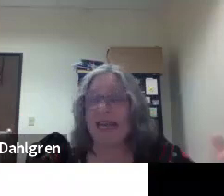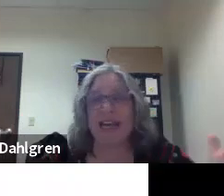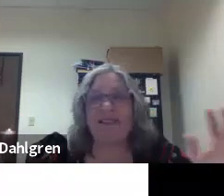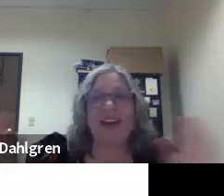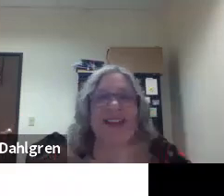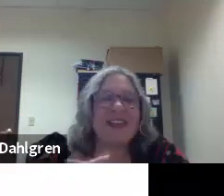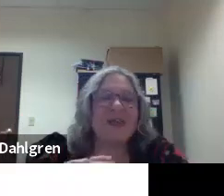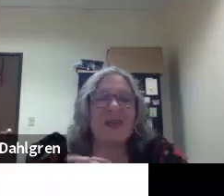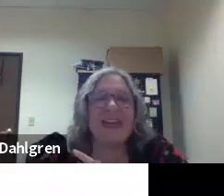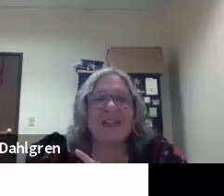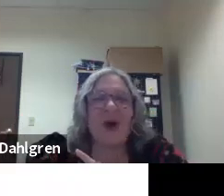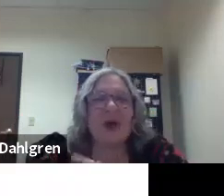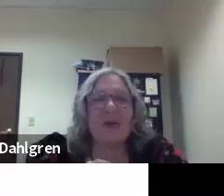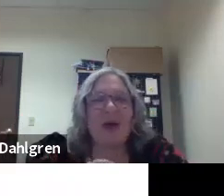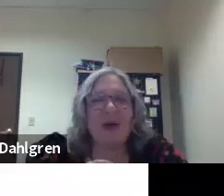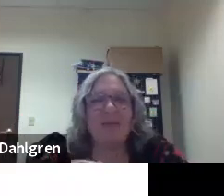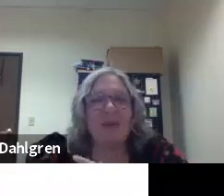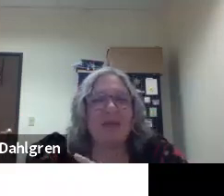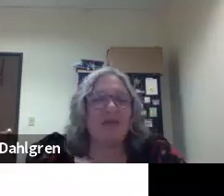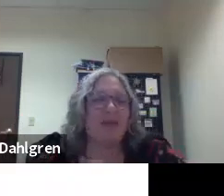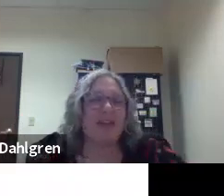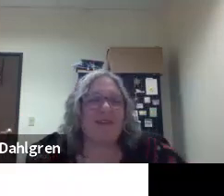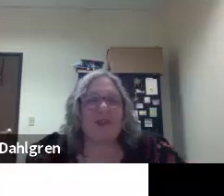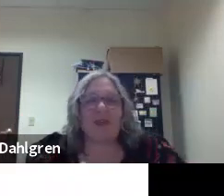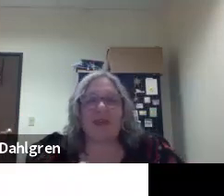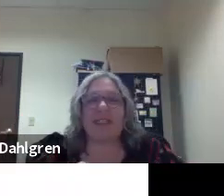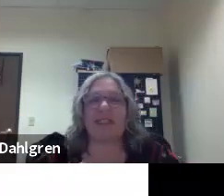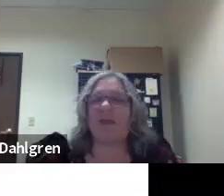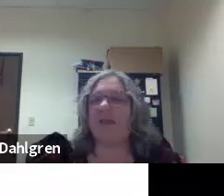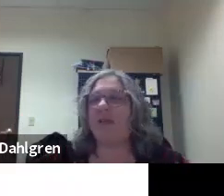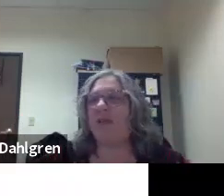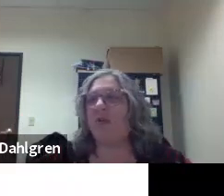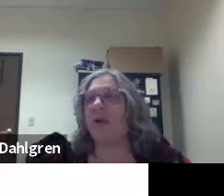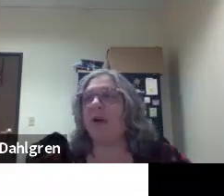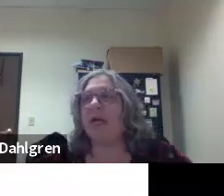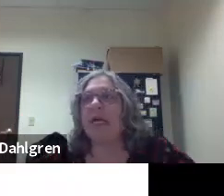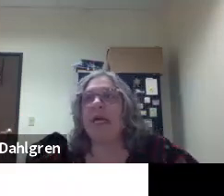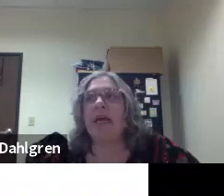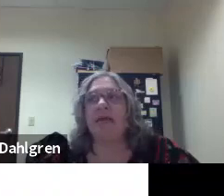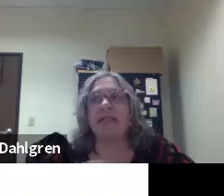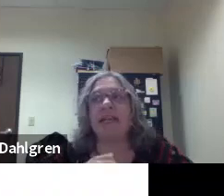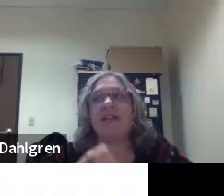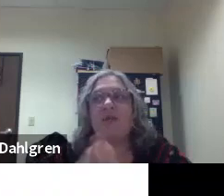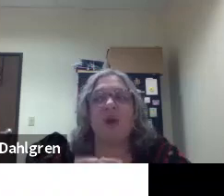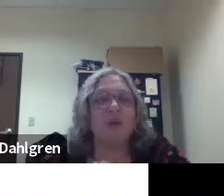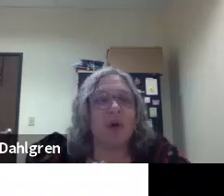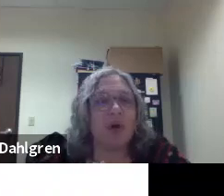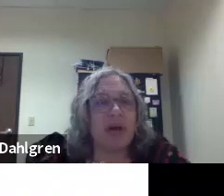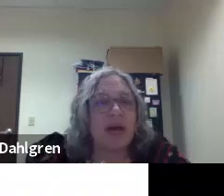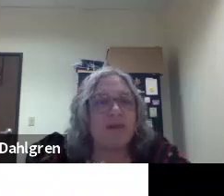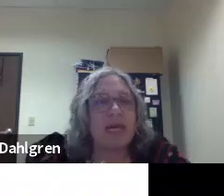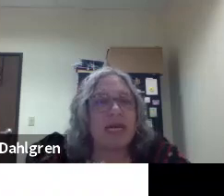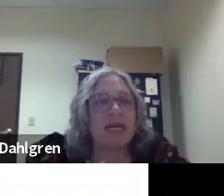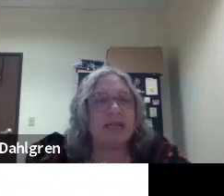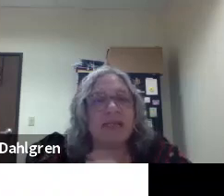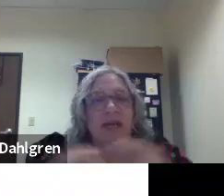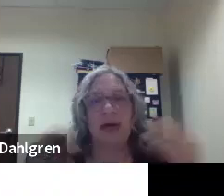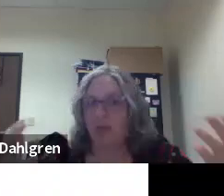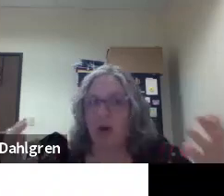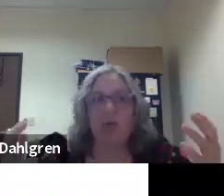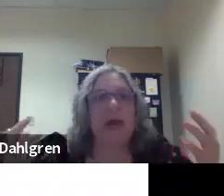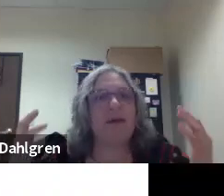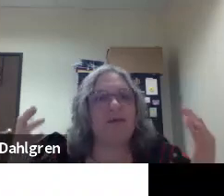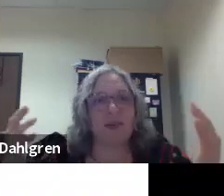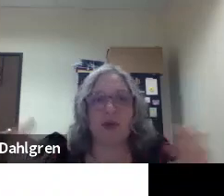this event this week is all about employment for individuals with disabilities who work, the Ticket to Work program is